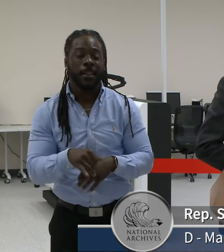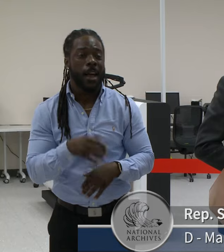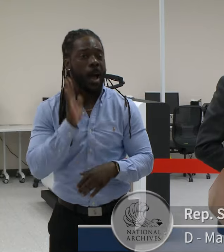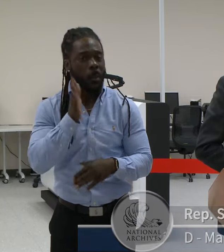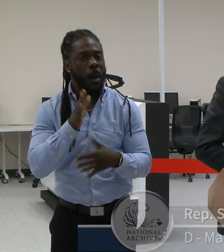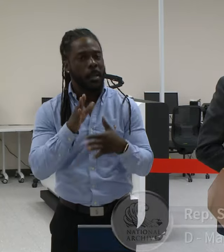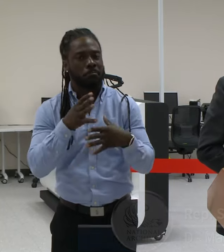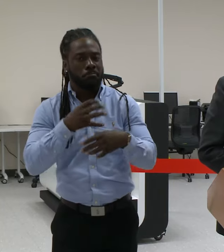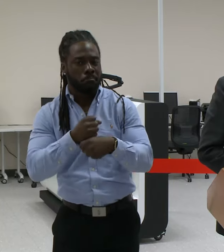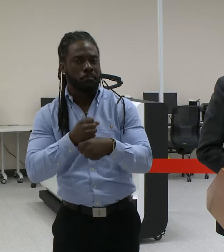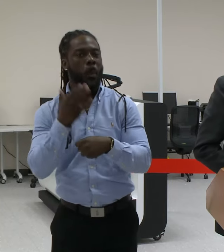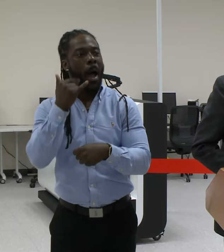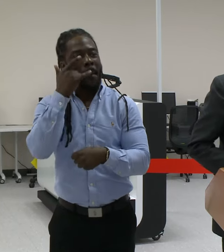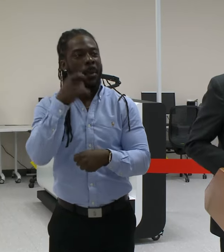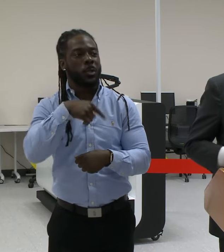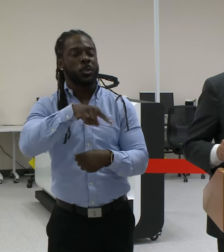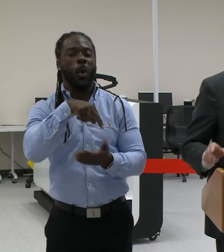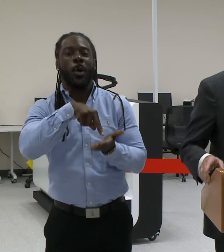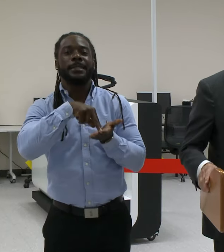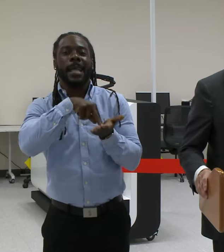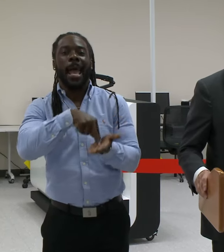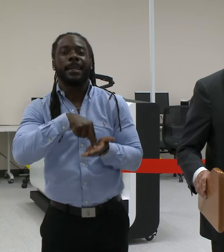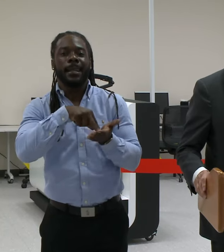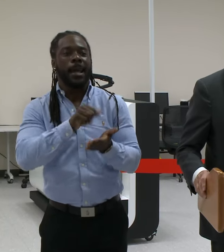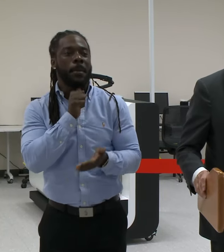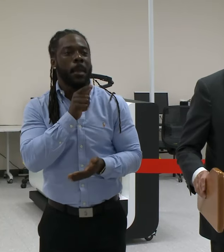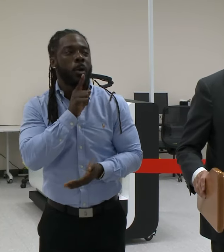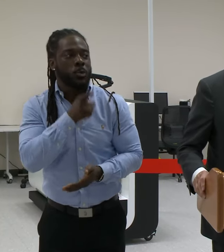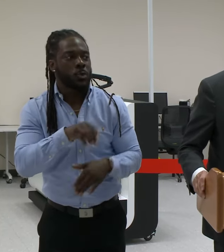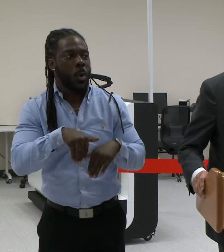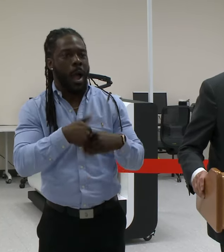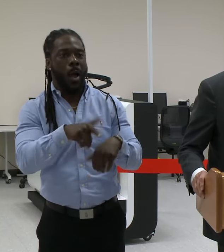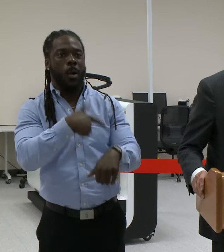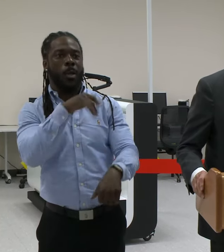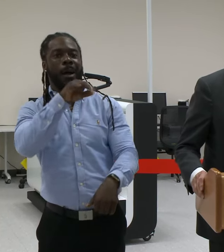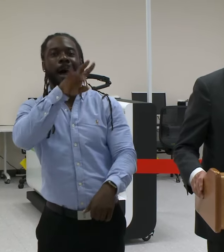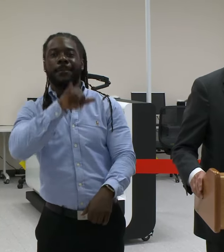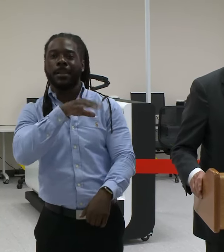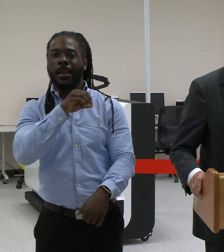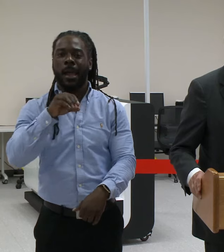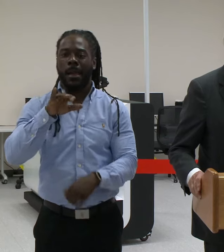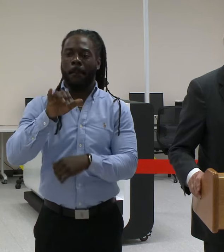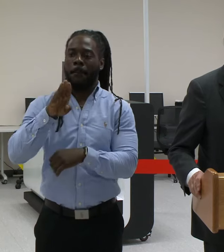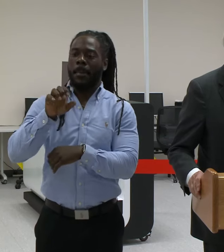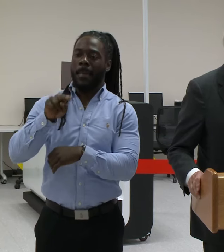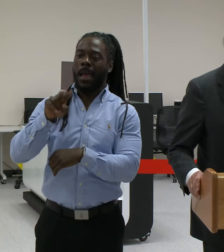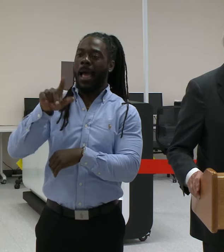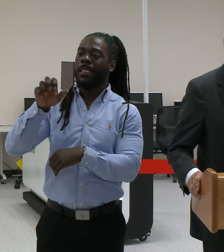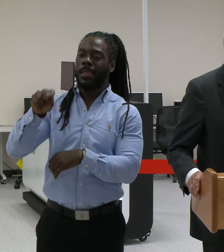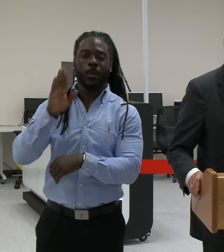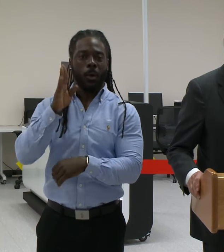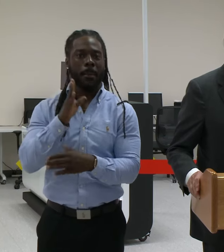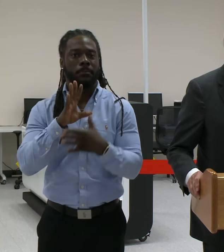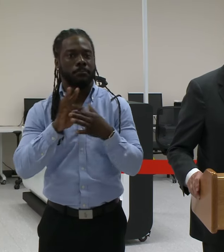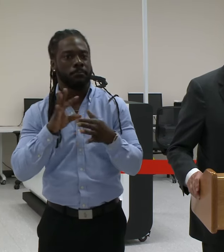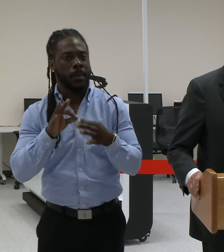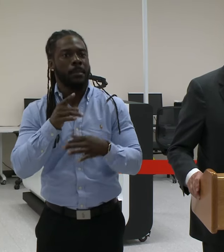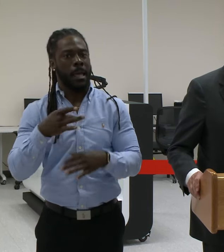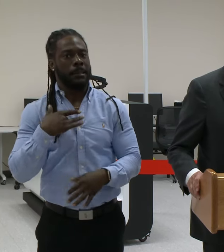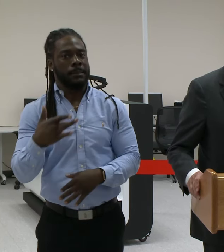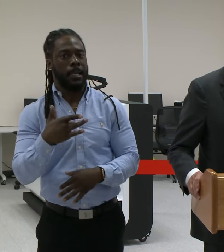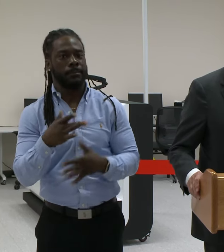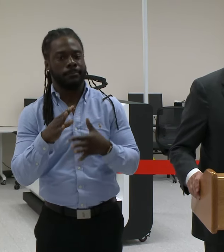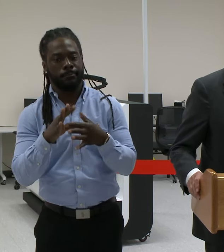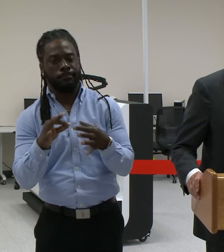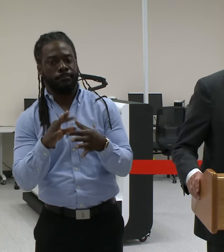will speak briefly because you're all standing up, and I don't know how long Ivy and Van Hollen are going to talk. They will usually quickly say, well,